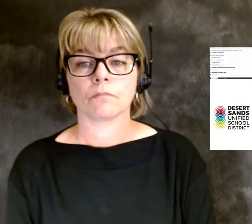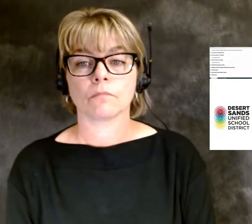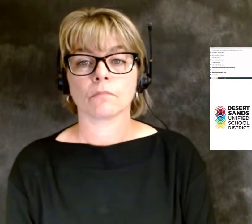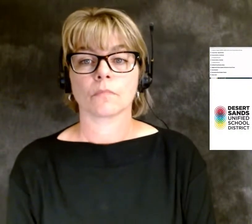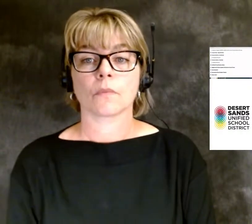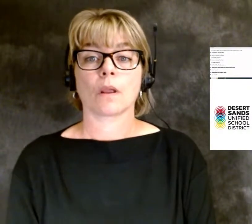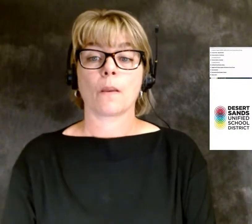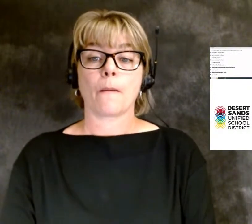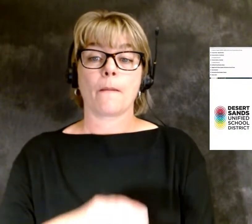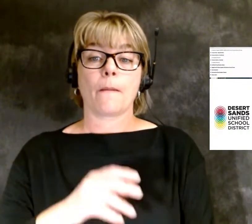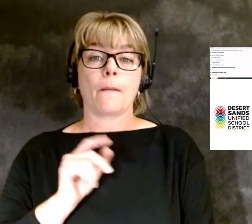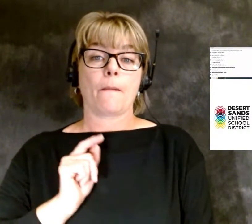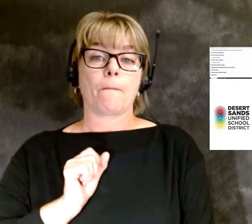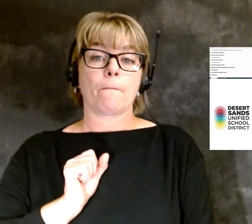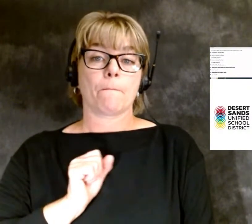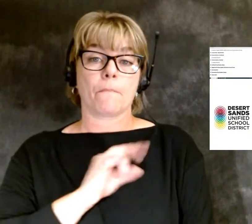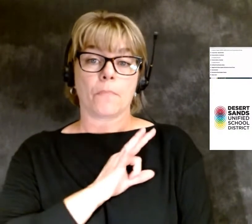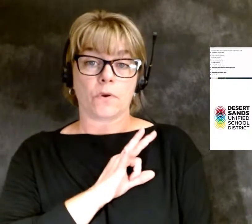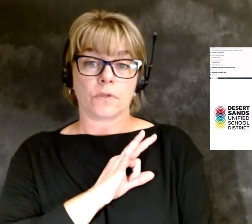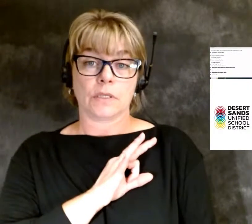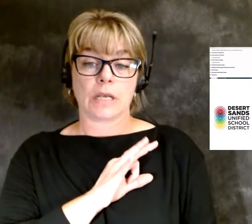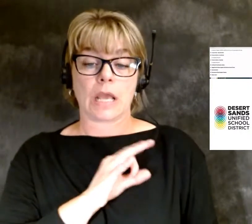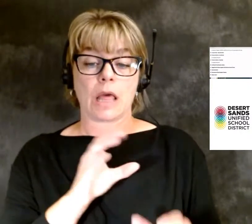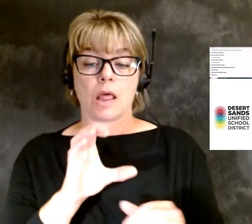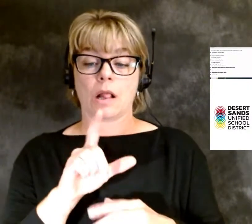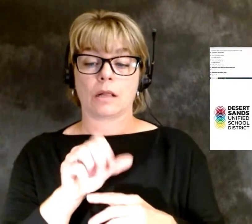Personnel actions classified, Dr. Mae Ballmer.